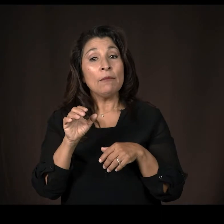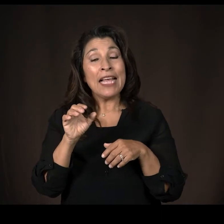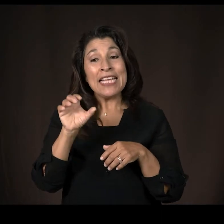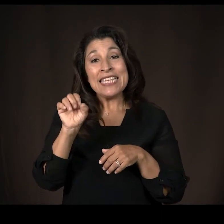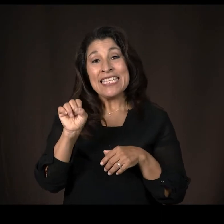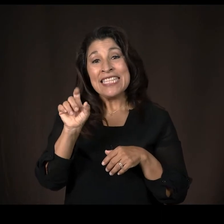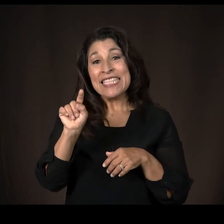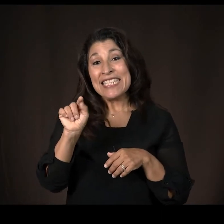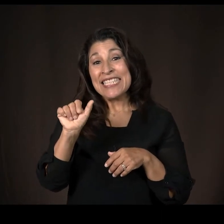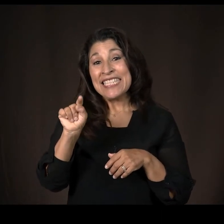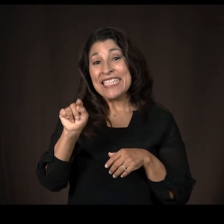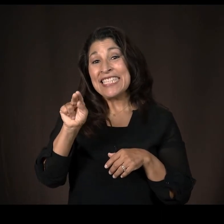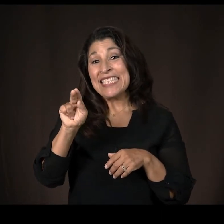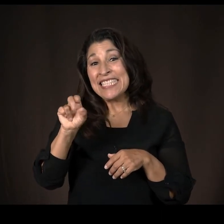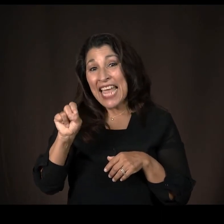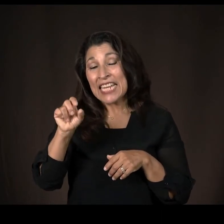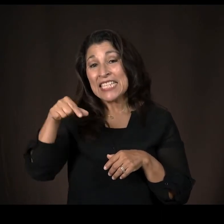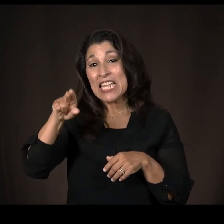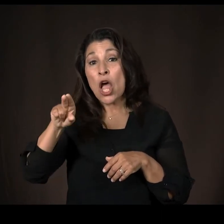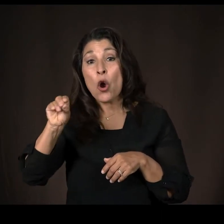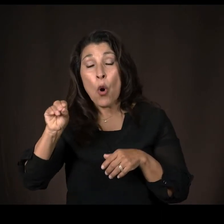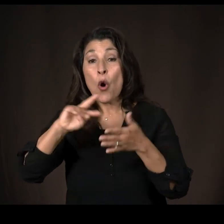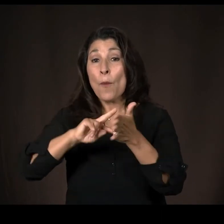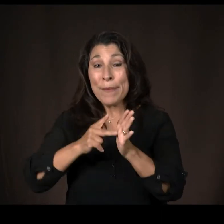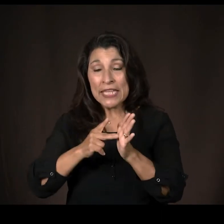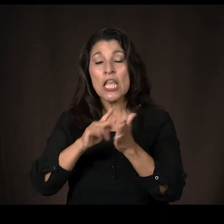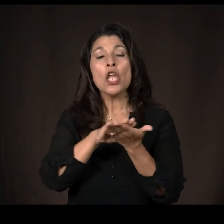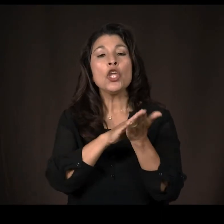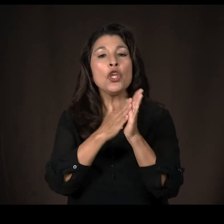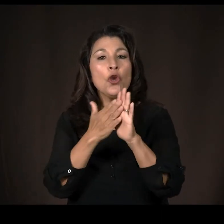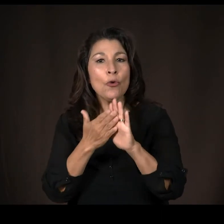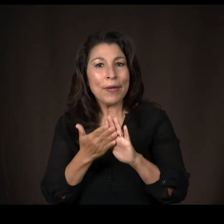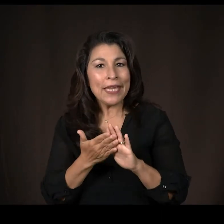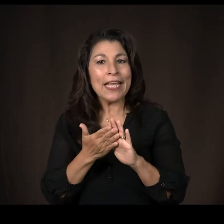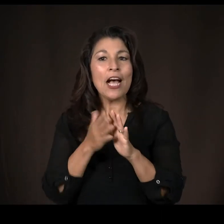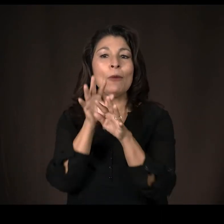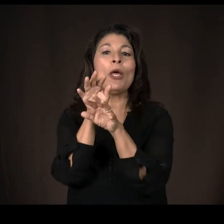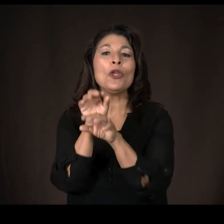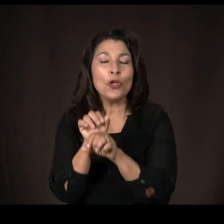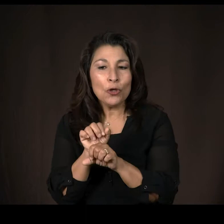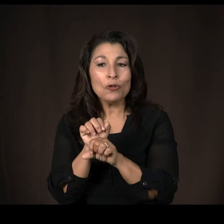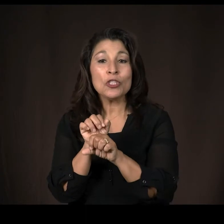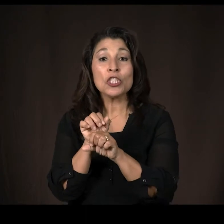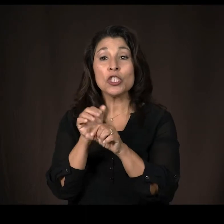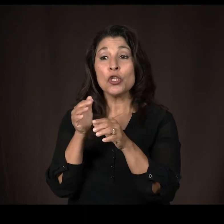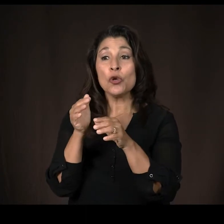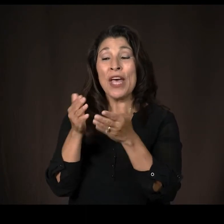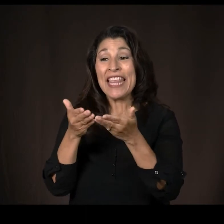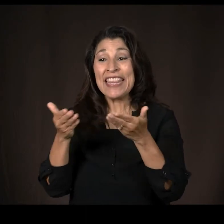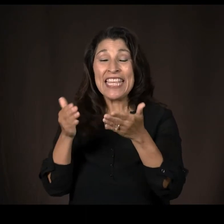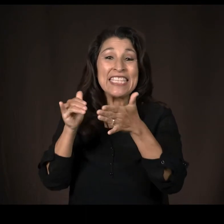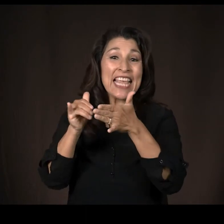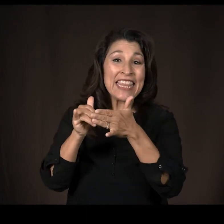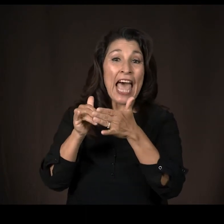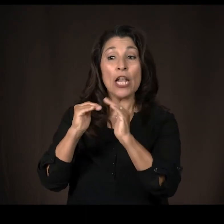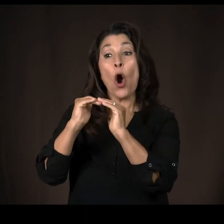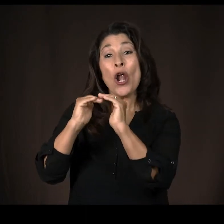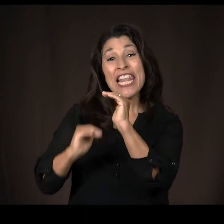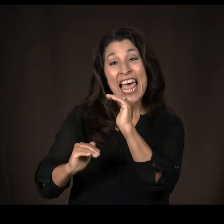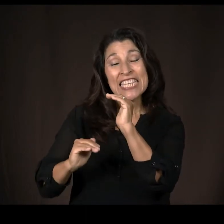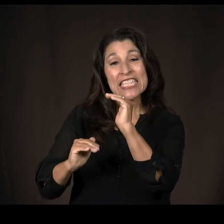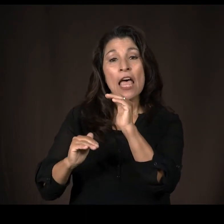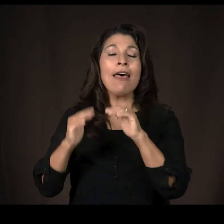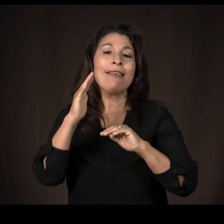You become satisfied and apathetic with less than the best. Now, if you're going